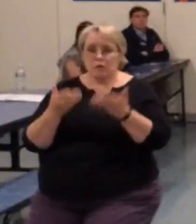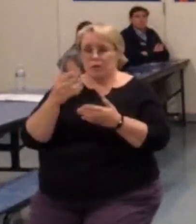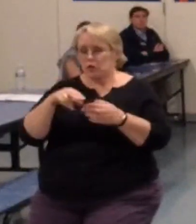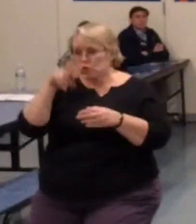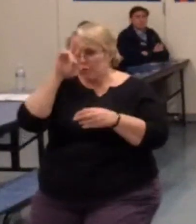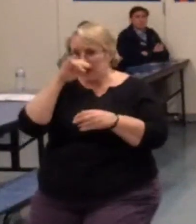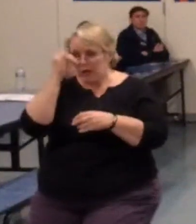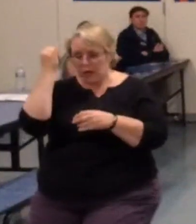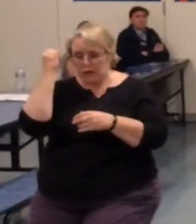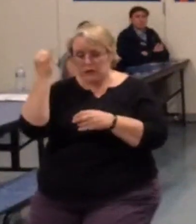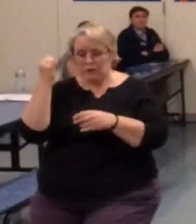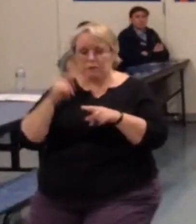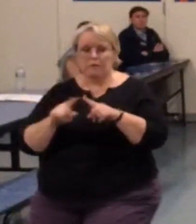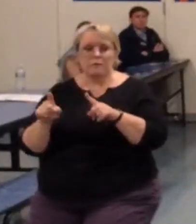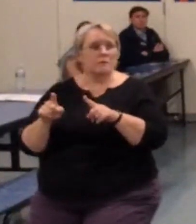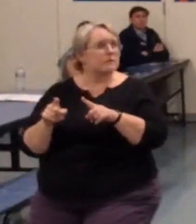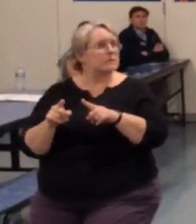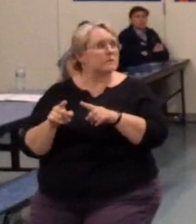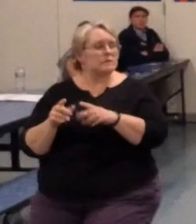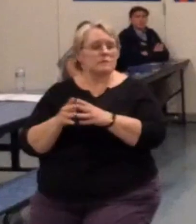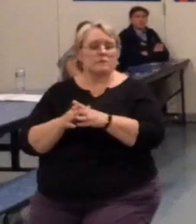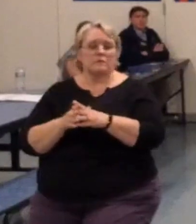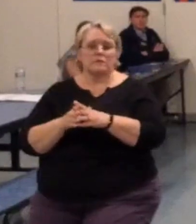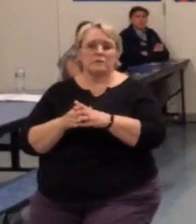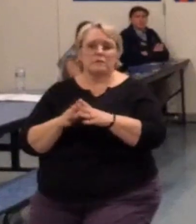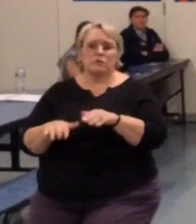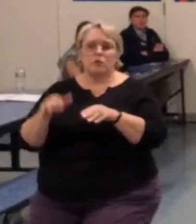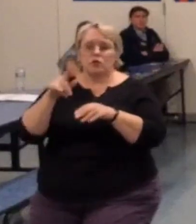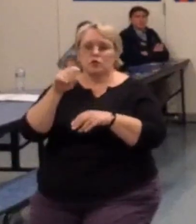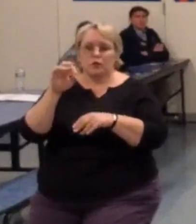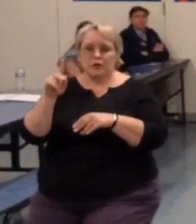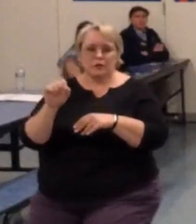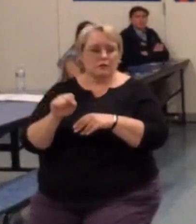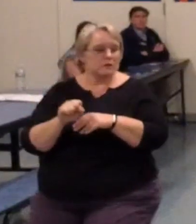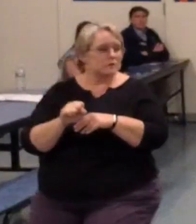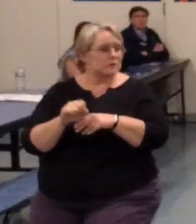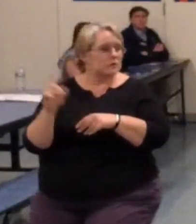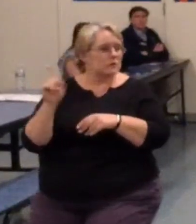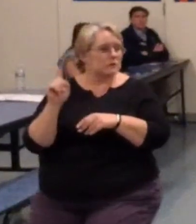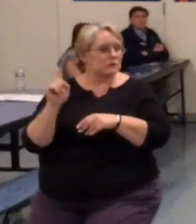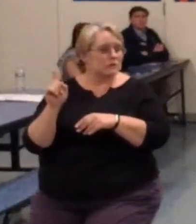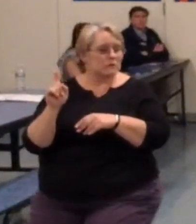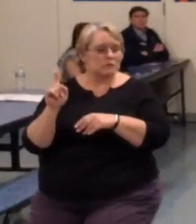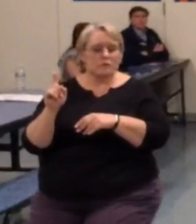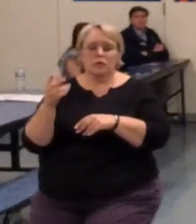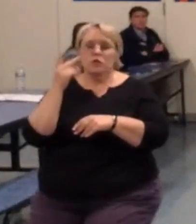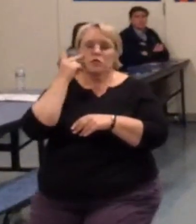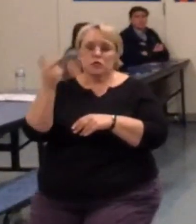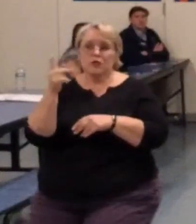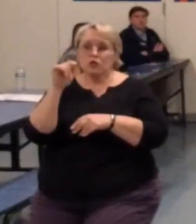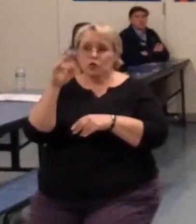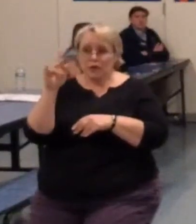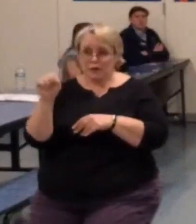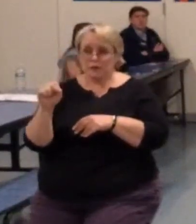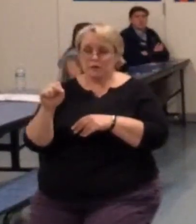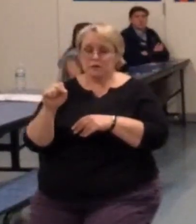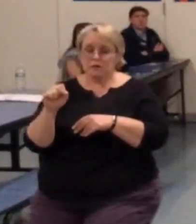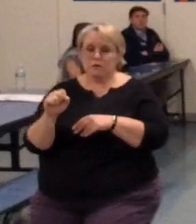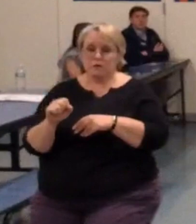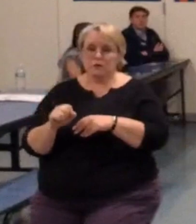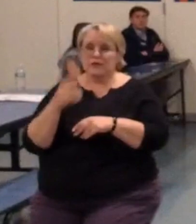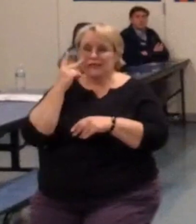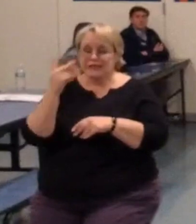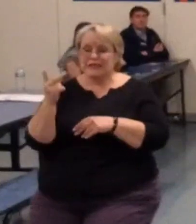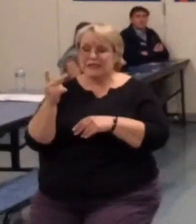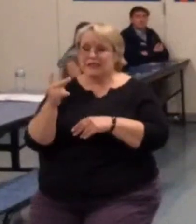stupid idea of mine to raise the tracks where you already see the tracks and you already